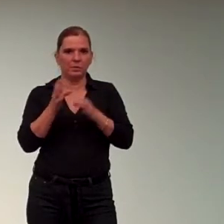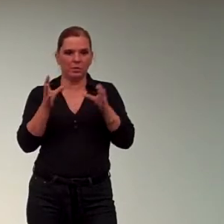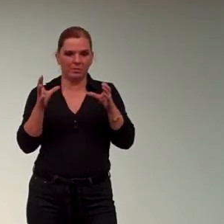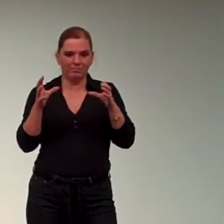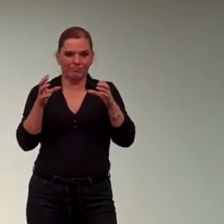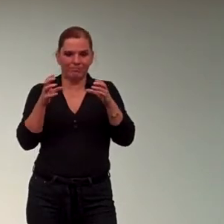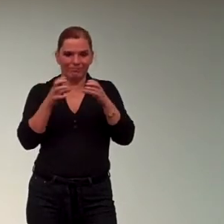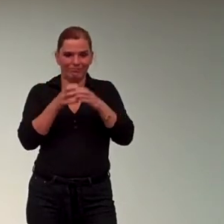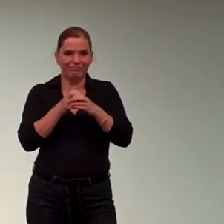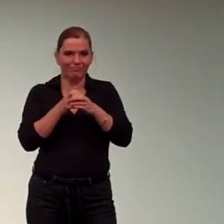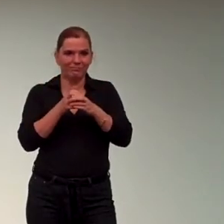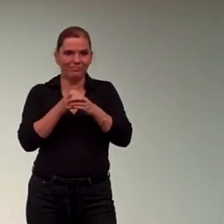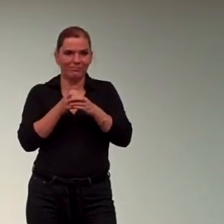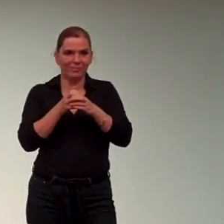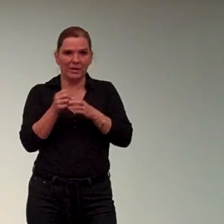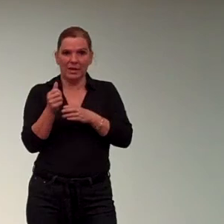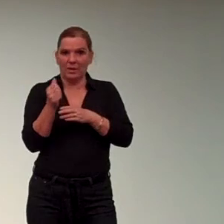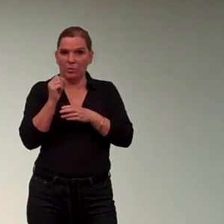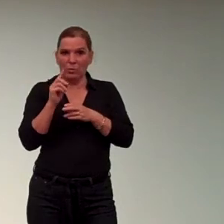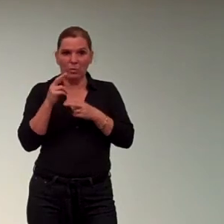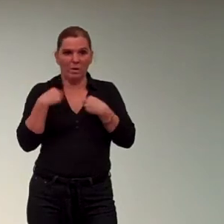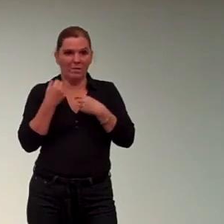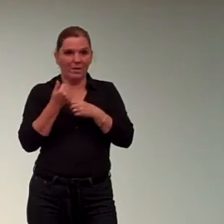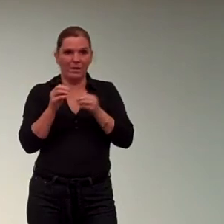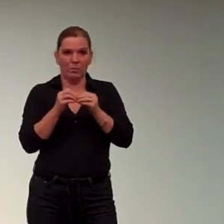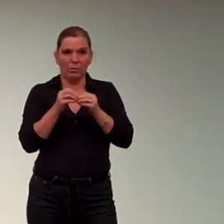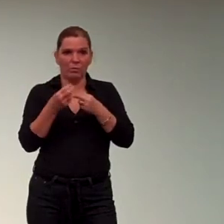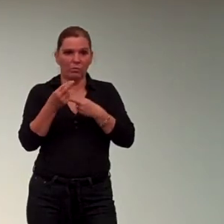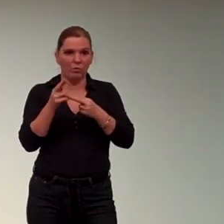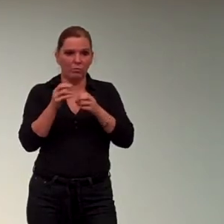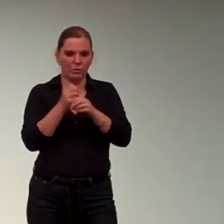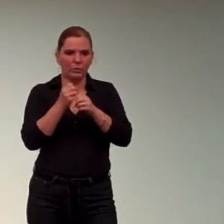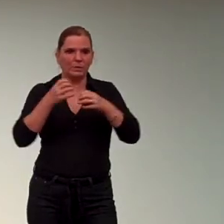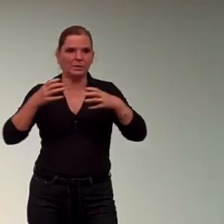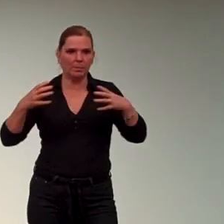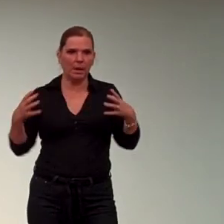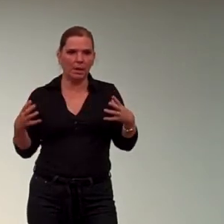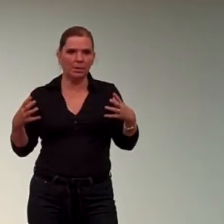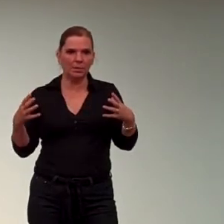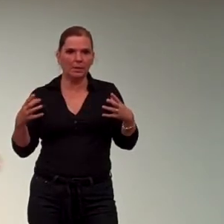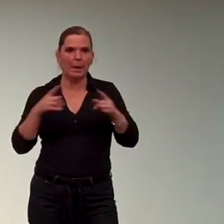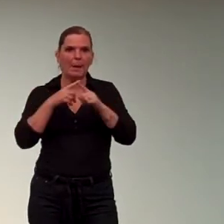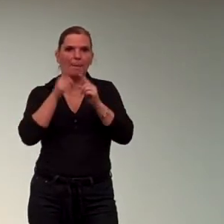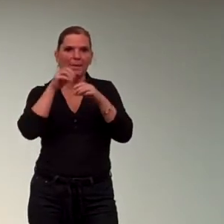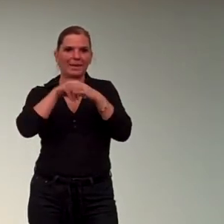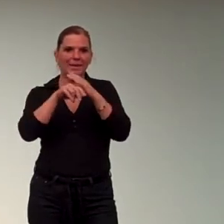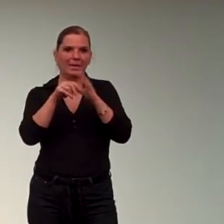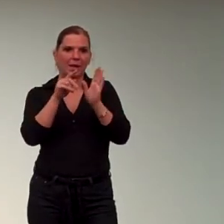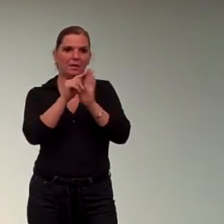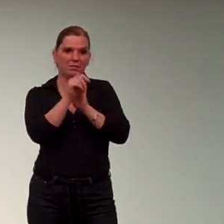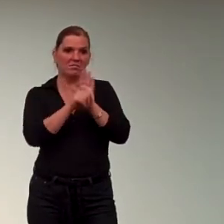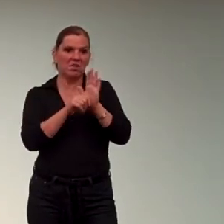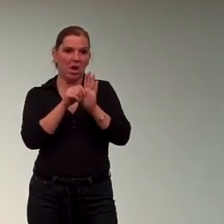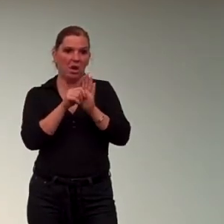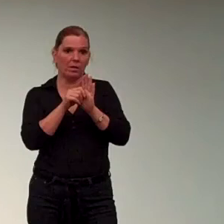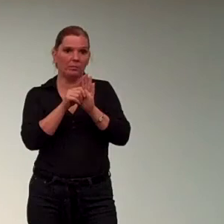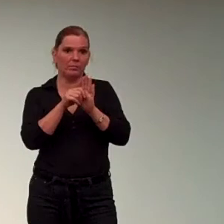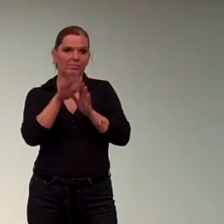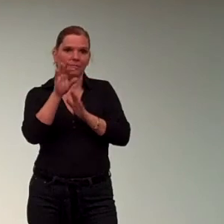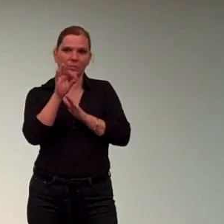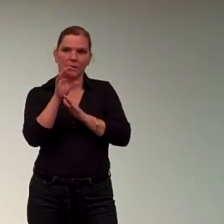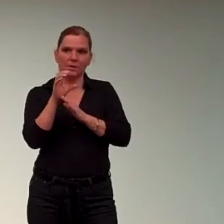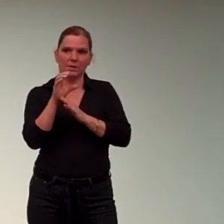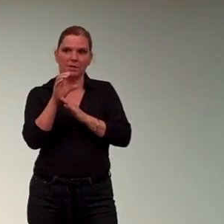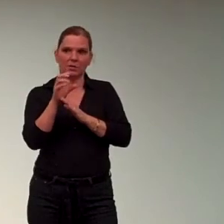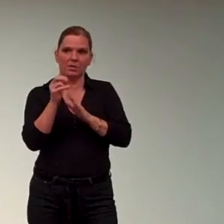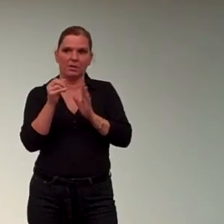closed in on itself. It won't have any more room to expand. But in that period of the 19th century,